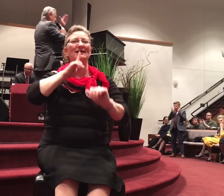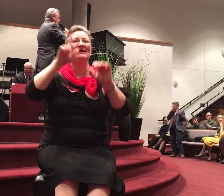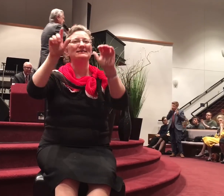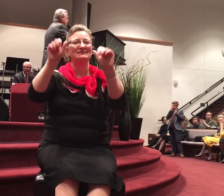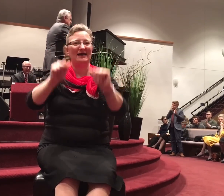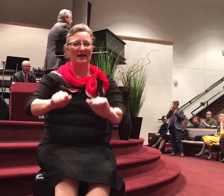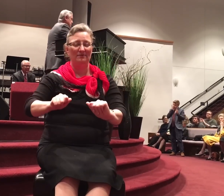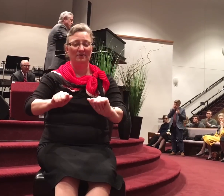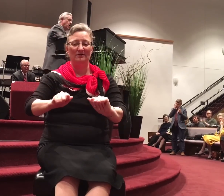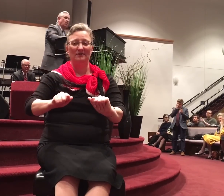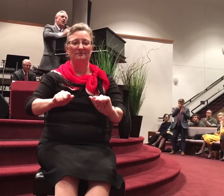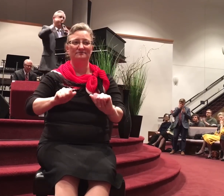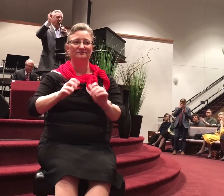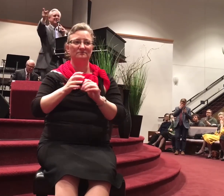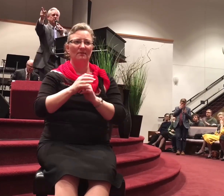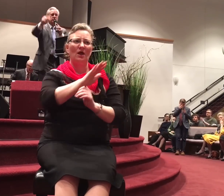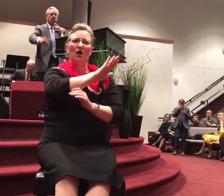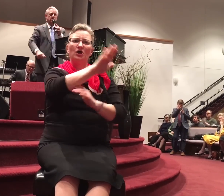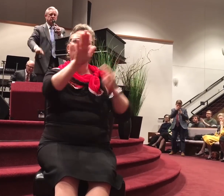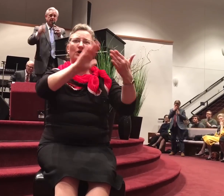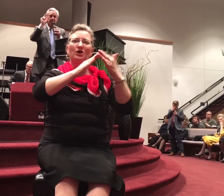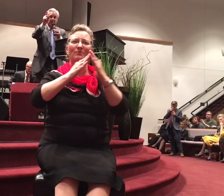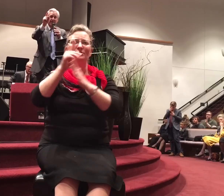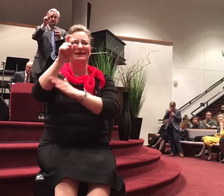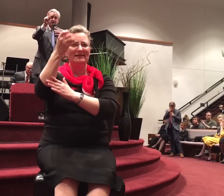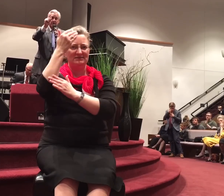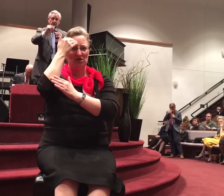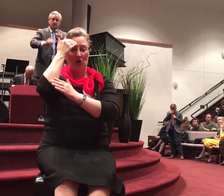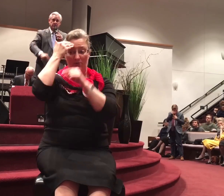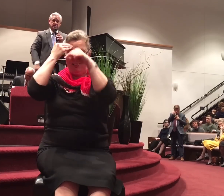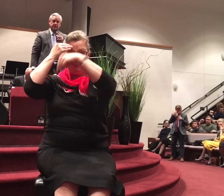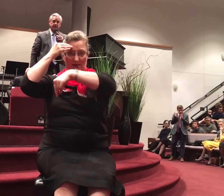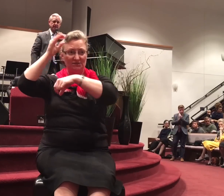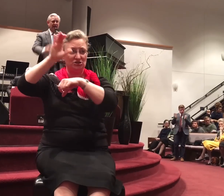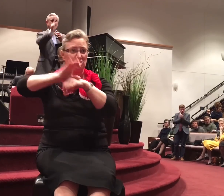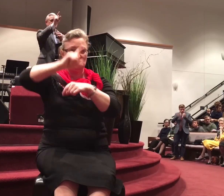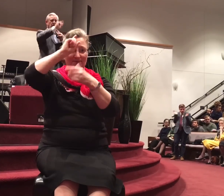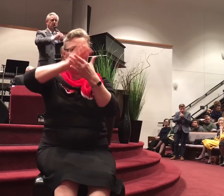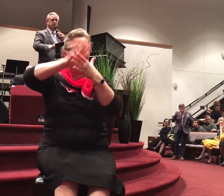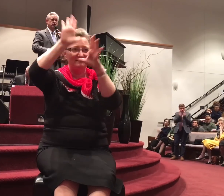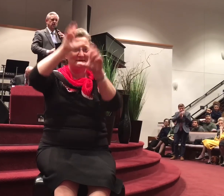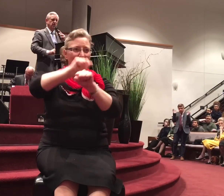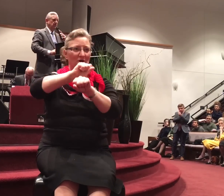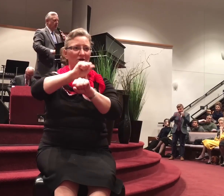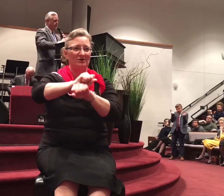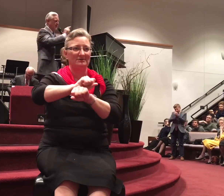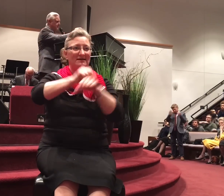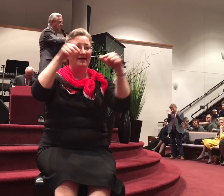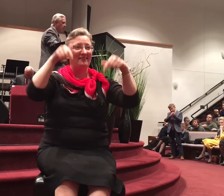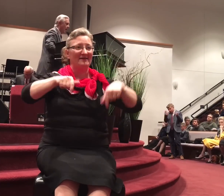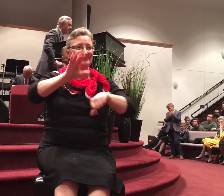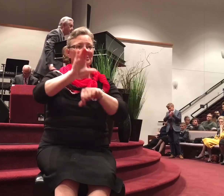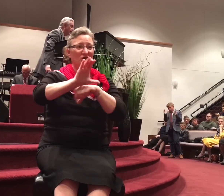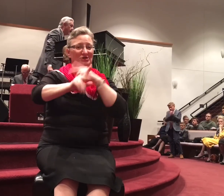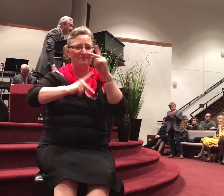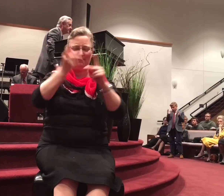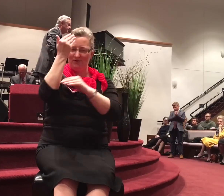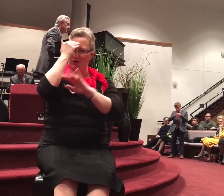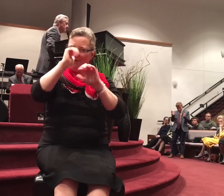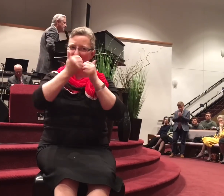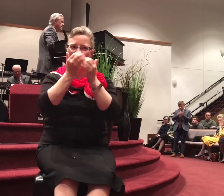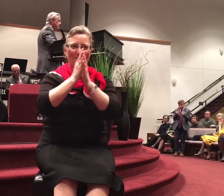The community needs to know that's a church that believes in miracles. That's a church where people know how to